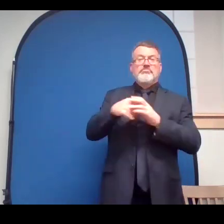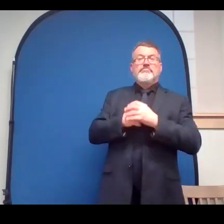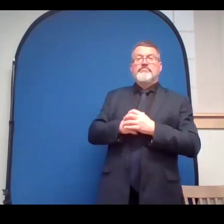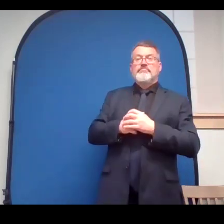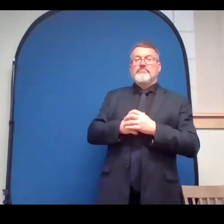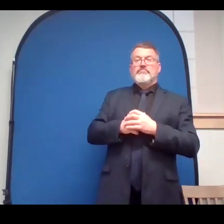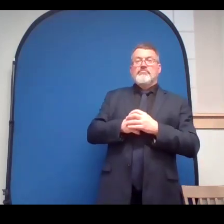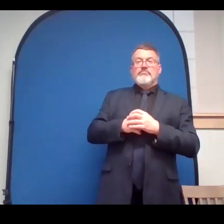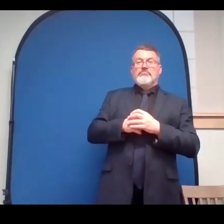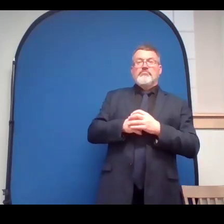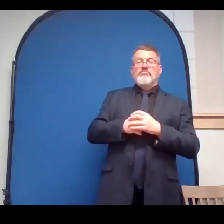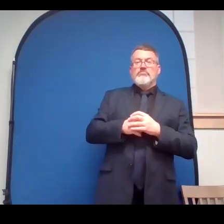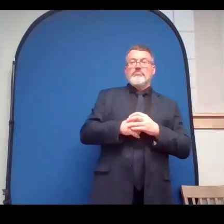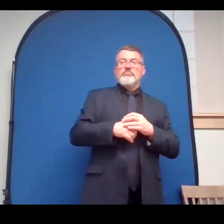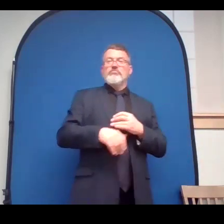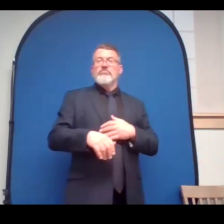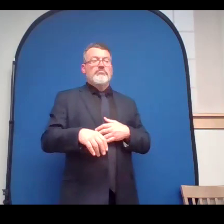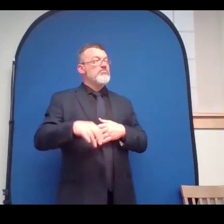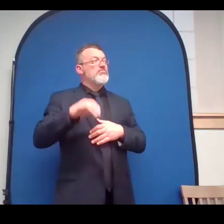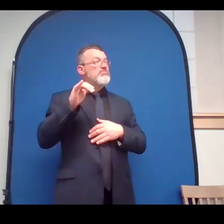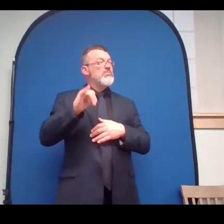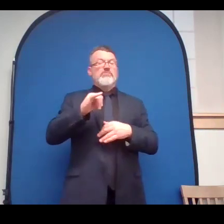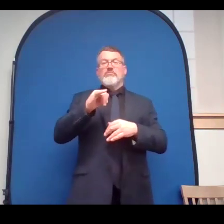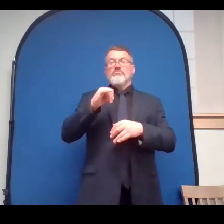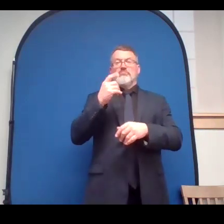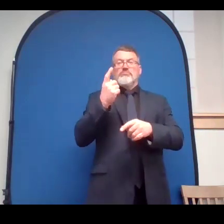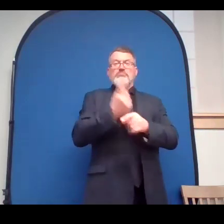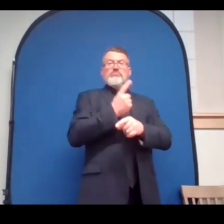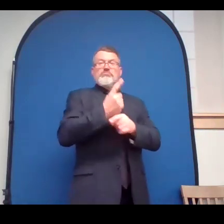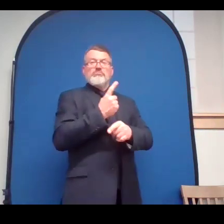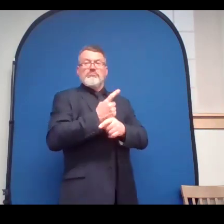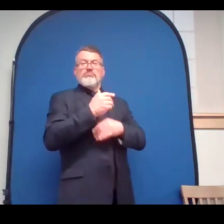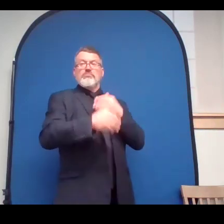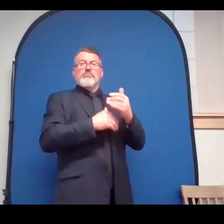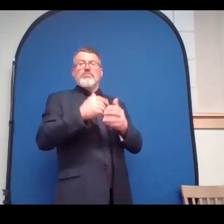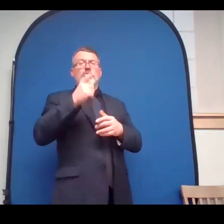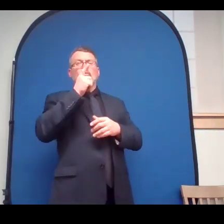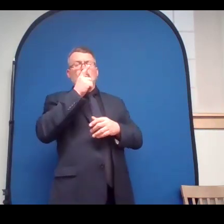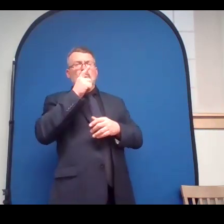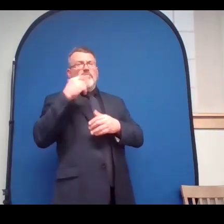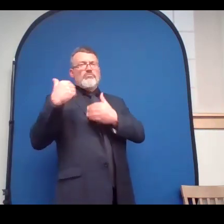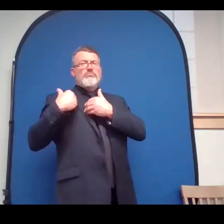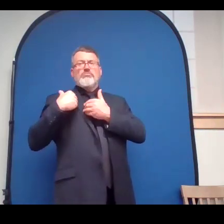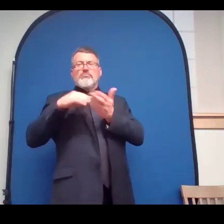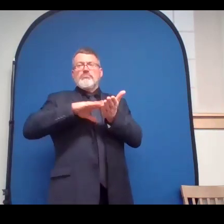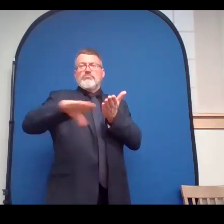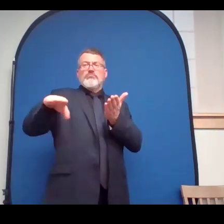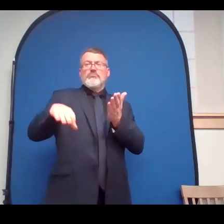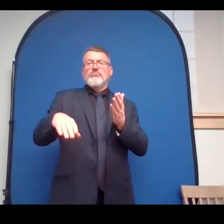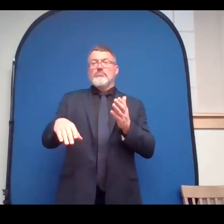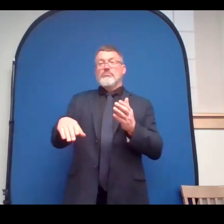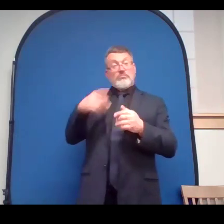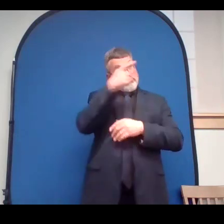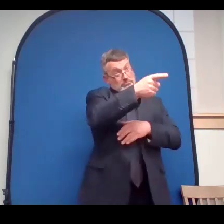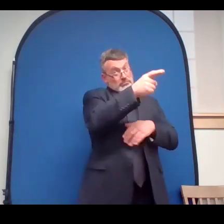That's just normal business. Was that going to be your job to discharge him for absenteeism? Our job was to make sure that